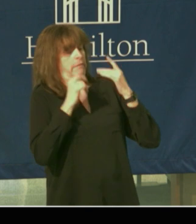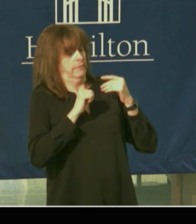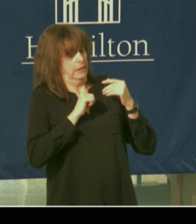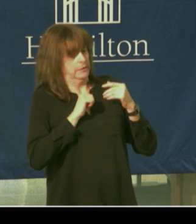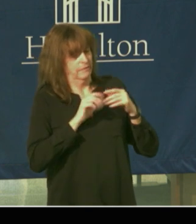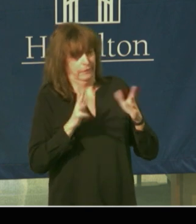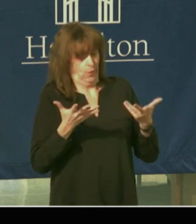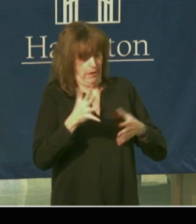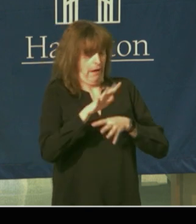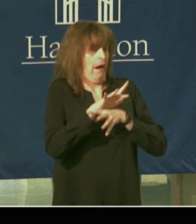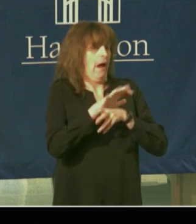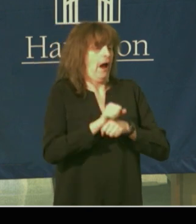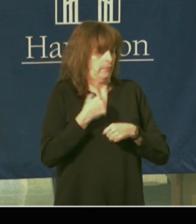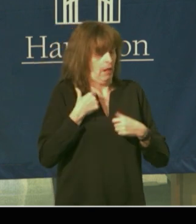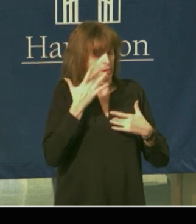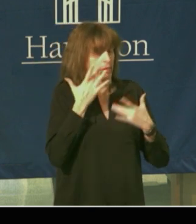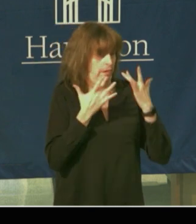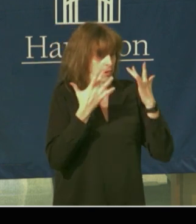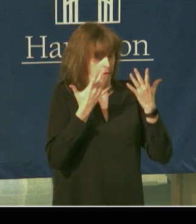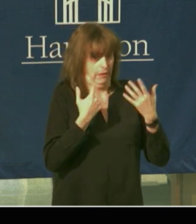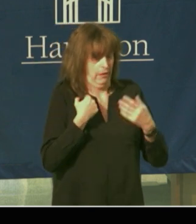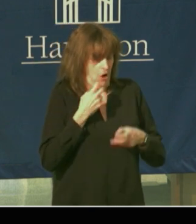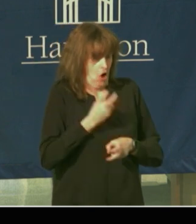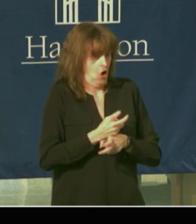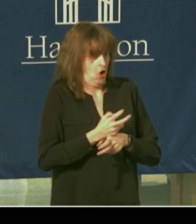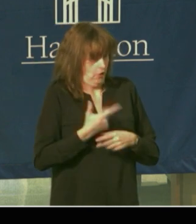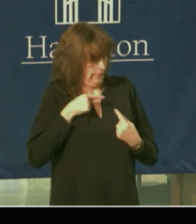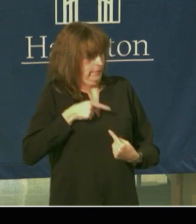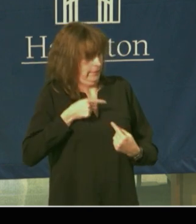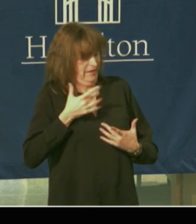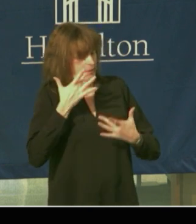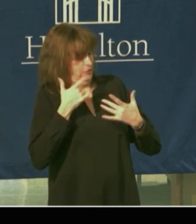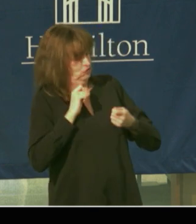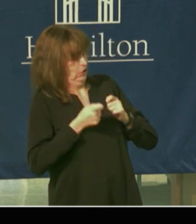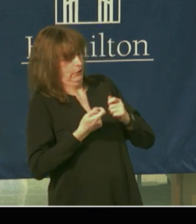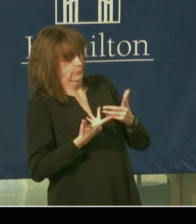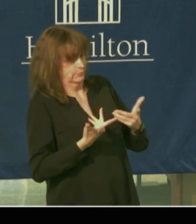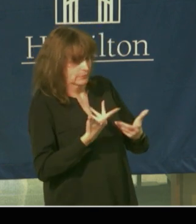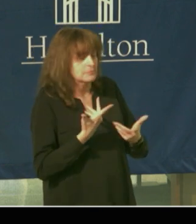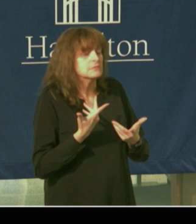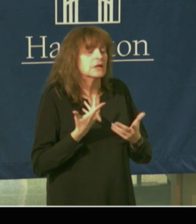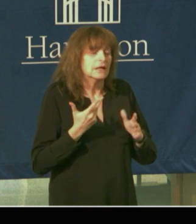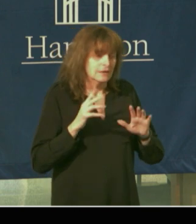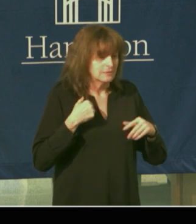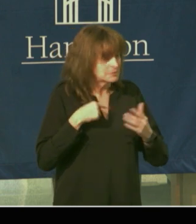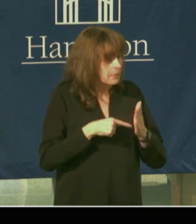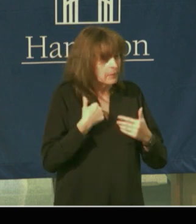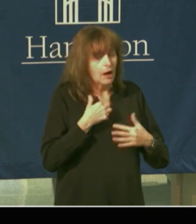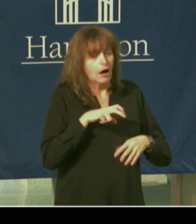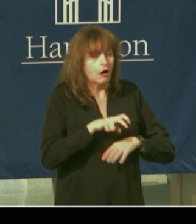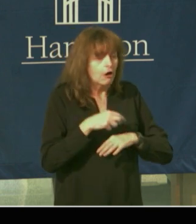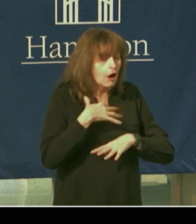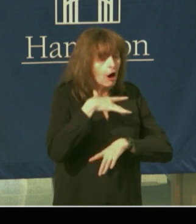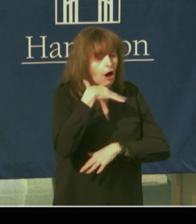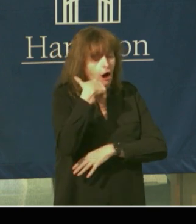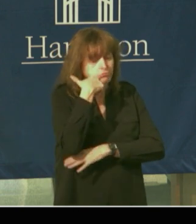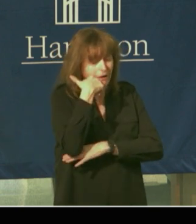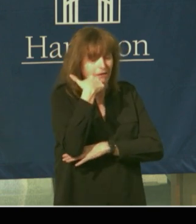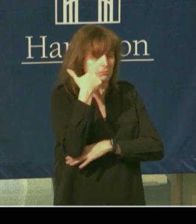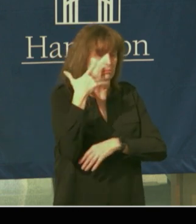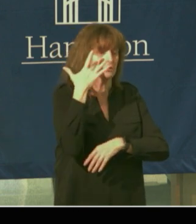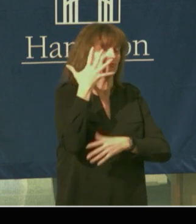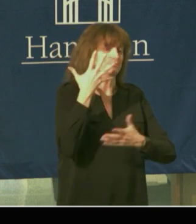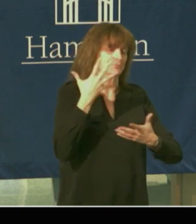reflexes are not easily heard today, that it's a comfort thing. If you're sick, stay home.